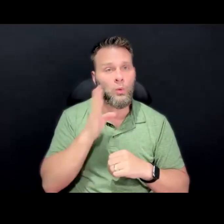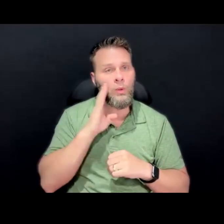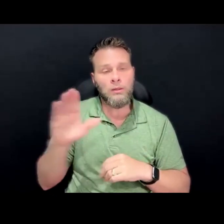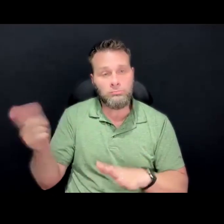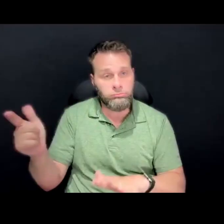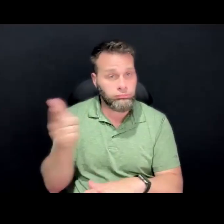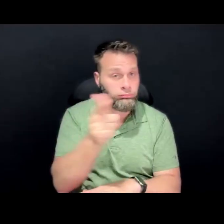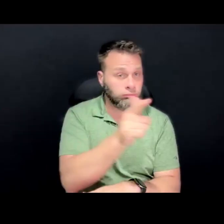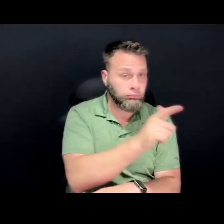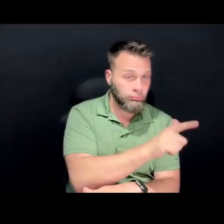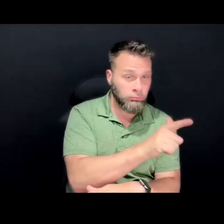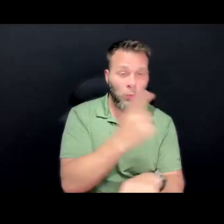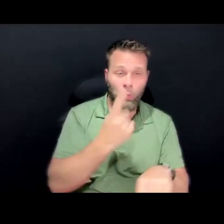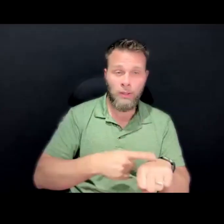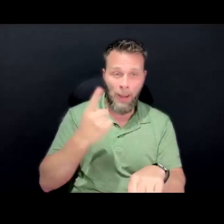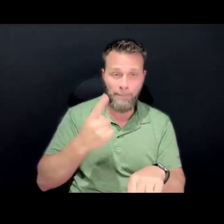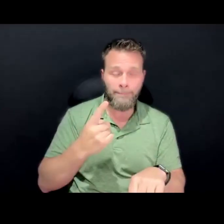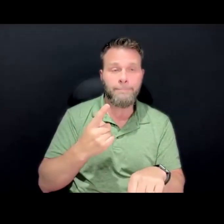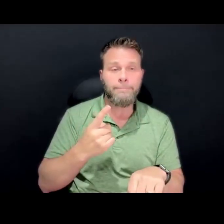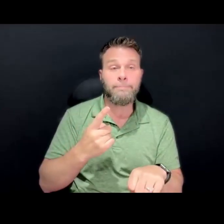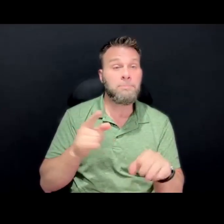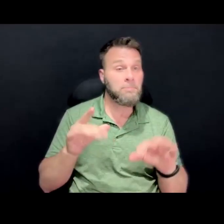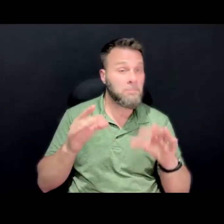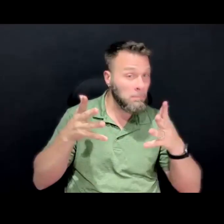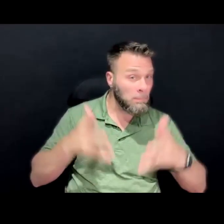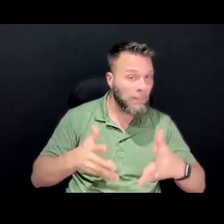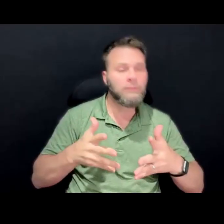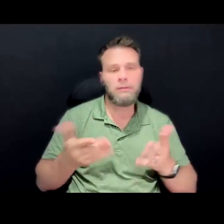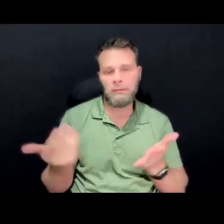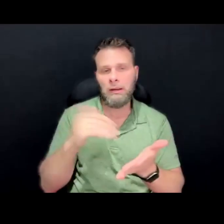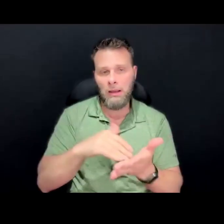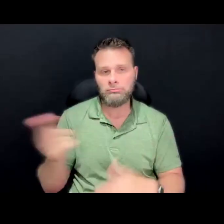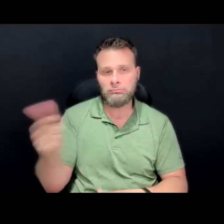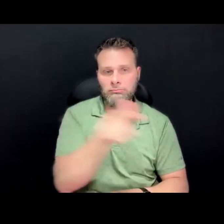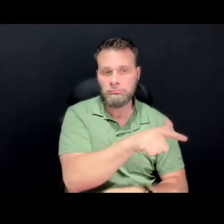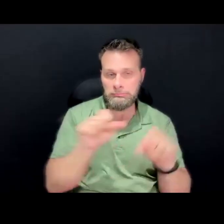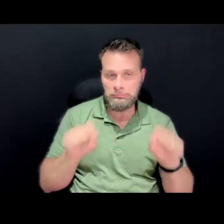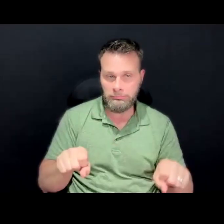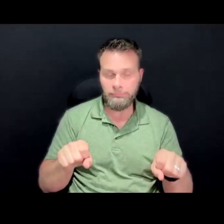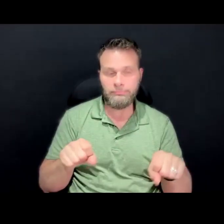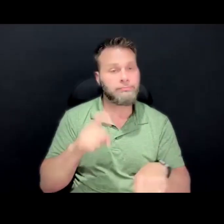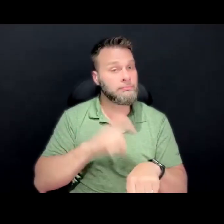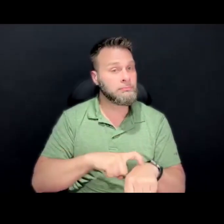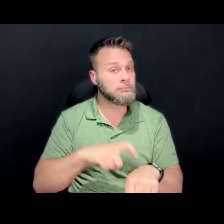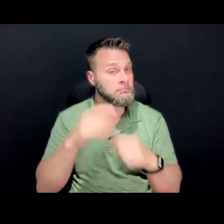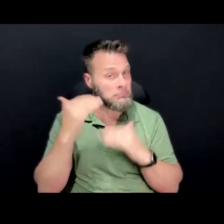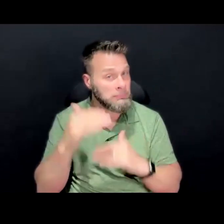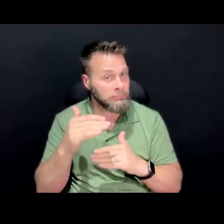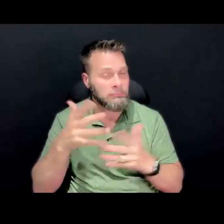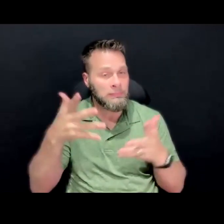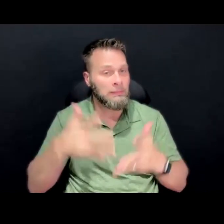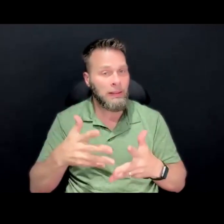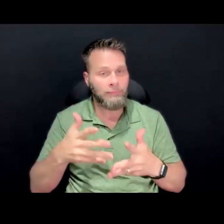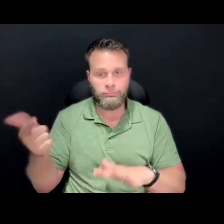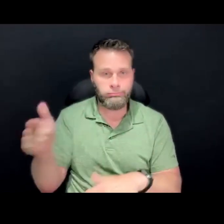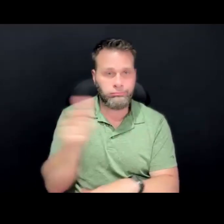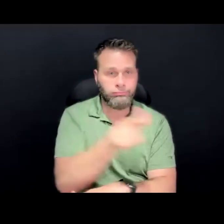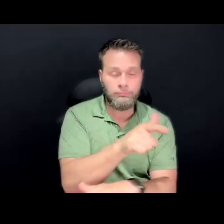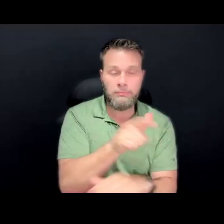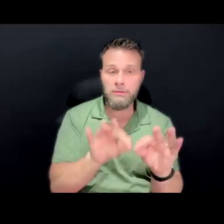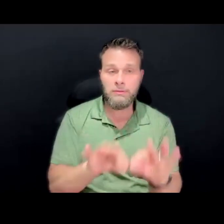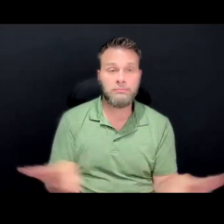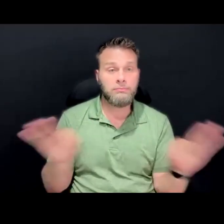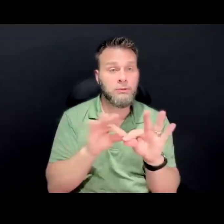opportunity to do so. We will take as many speakers as time allows. A special reminder to our